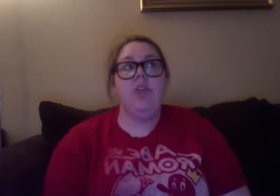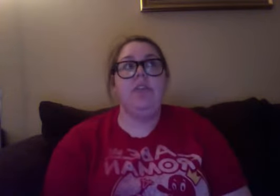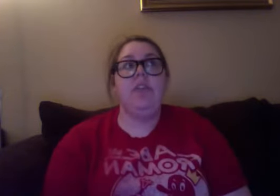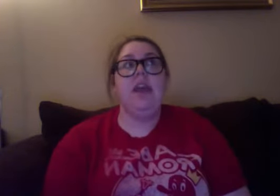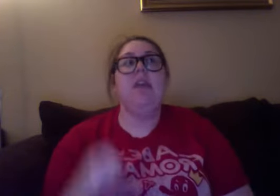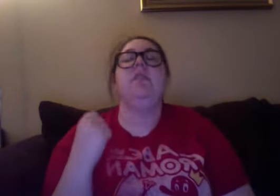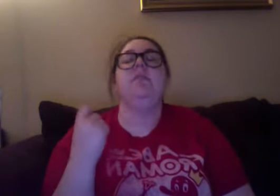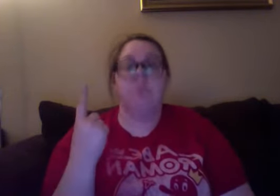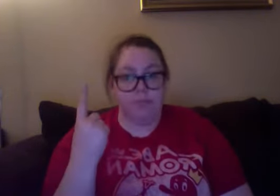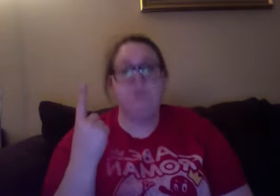Understand?